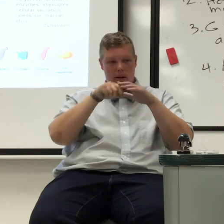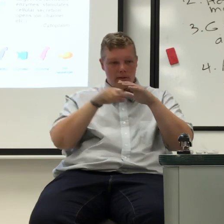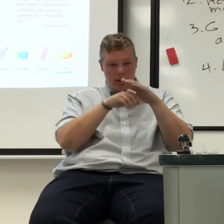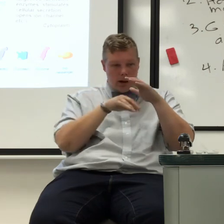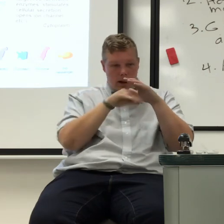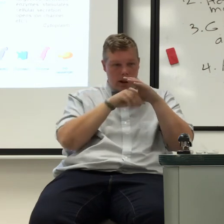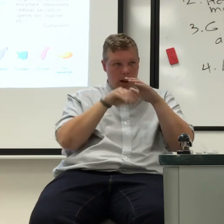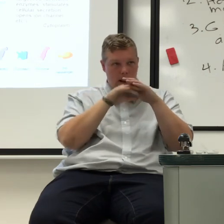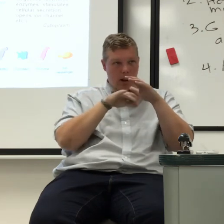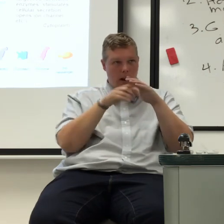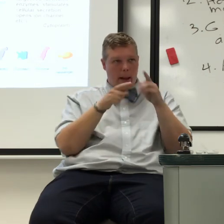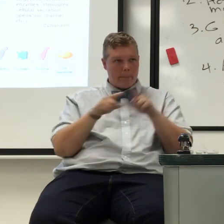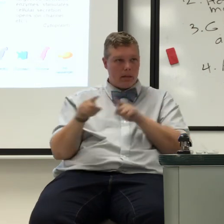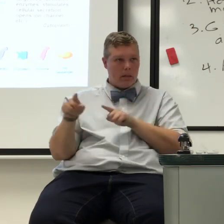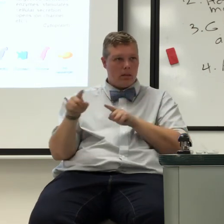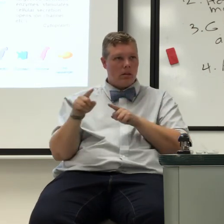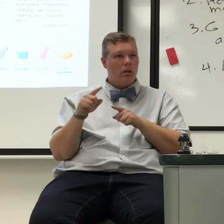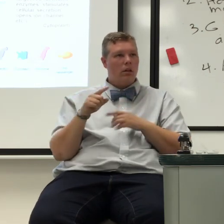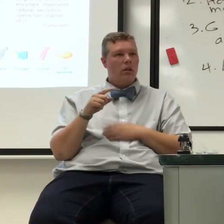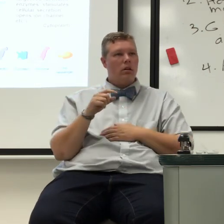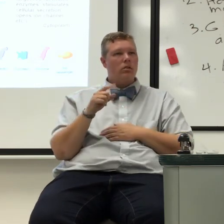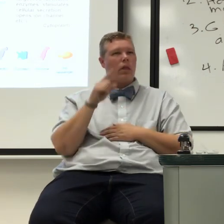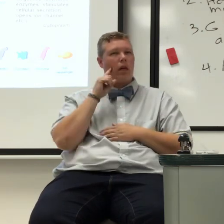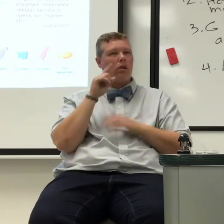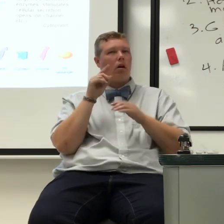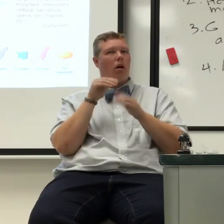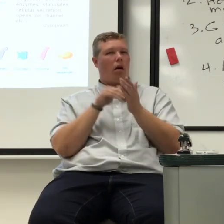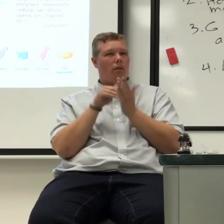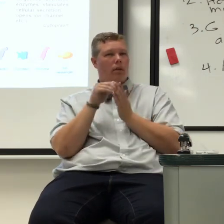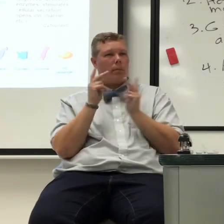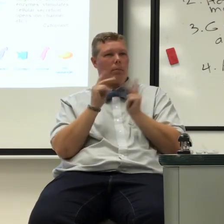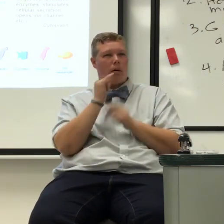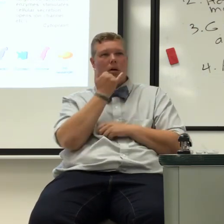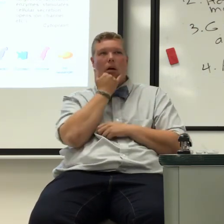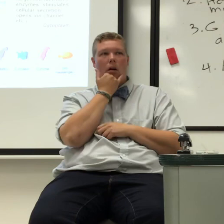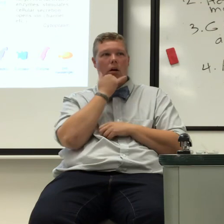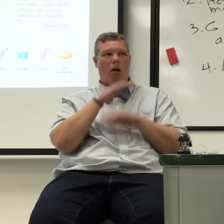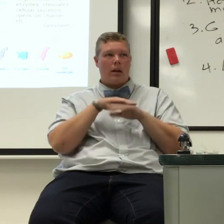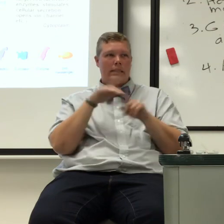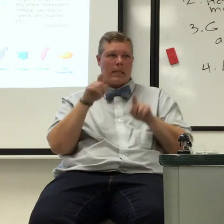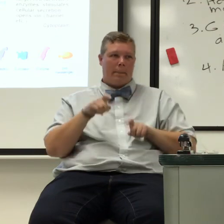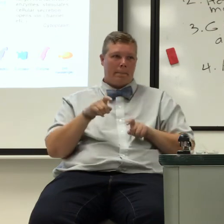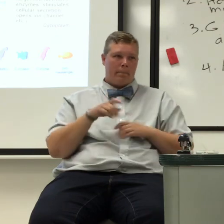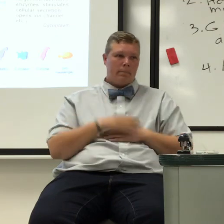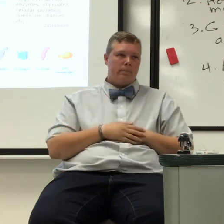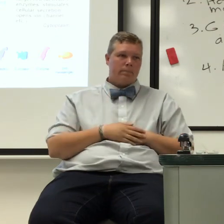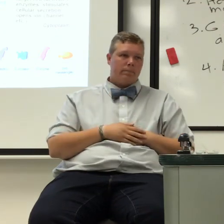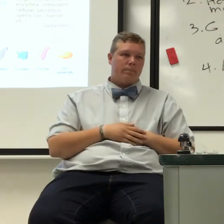students commonly miss on the first exam. So I'll try to remember that analogy. It'll help you.